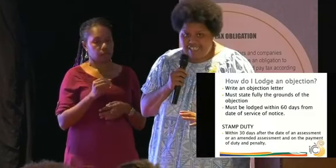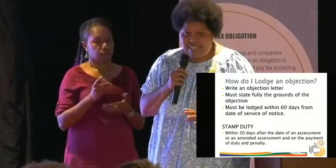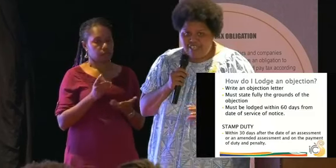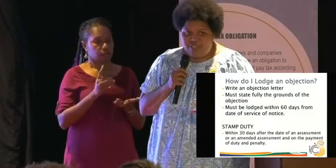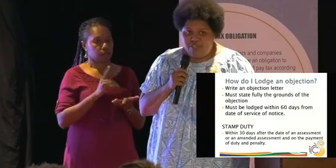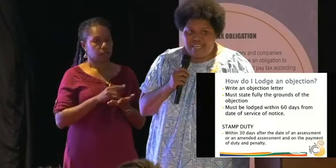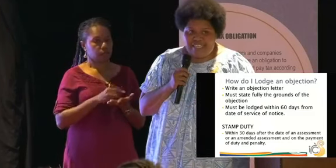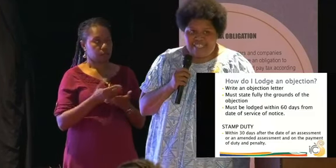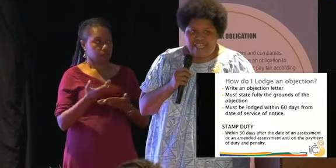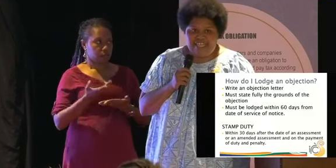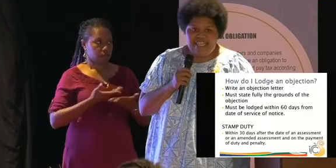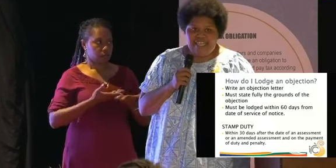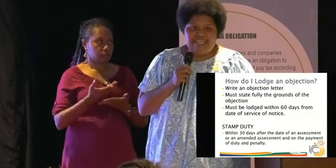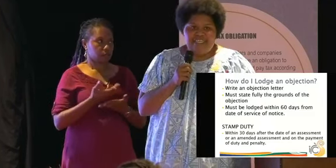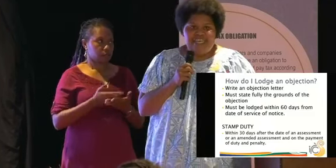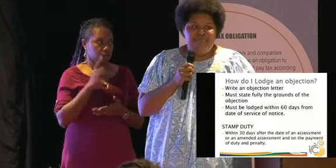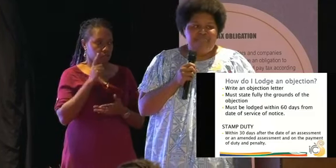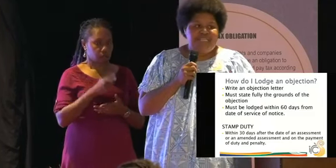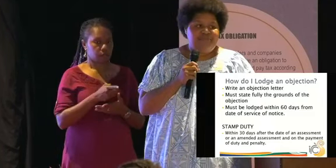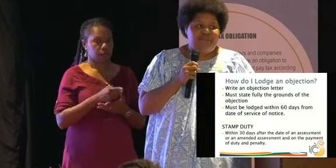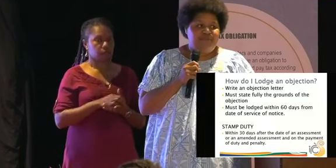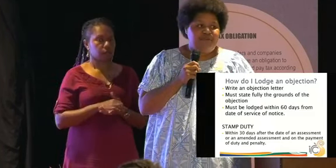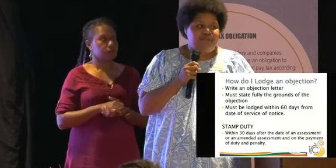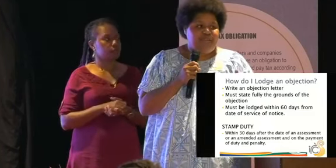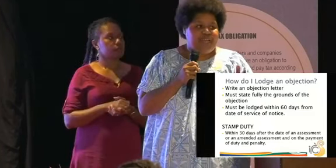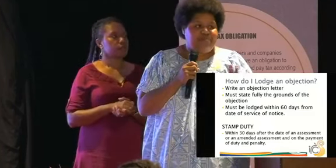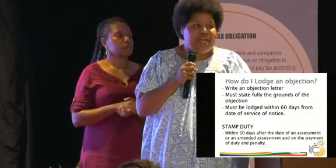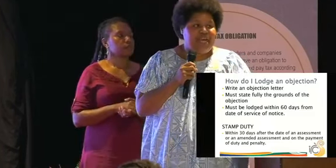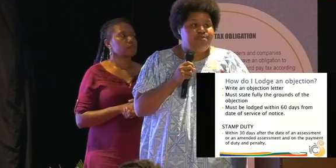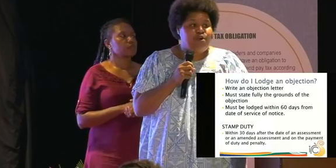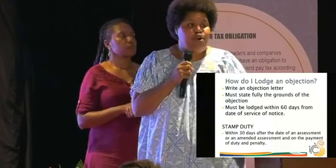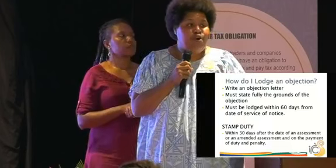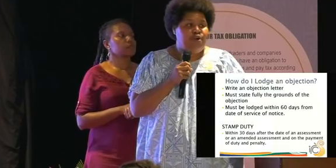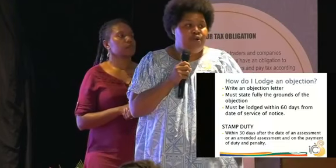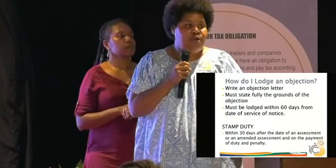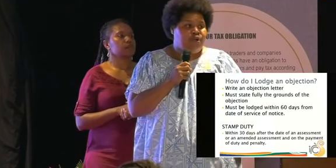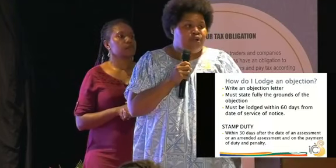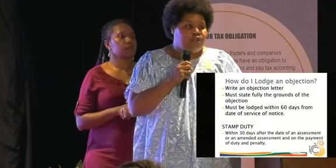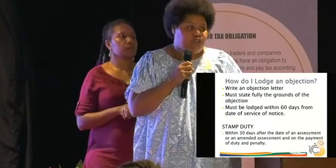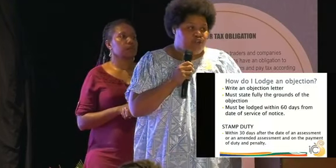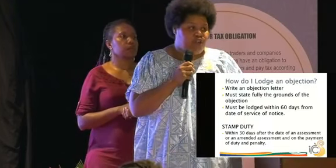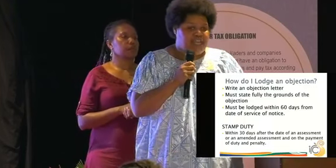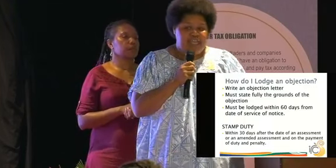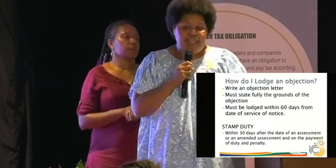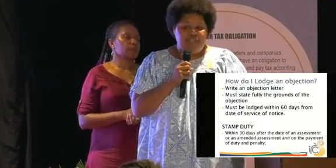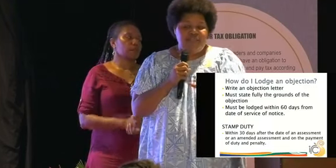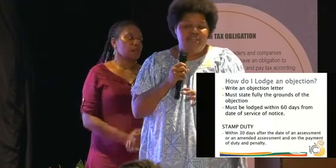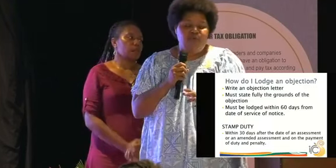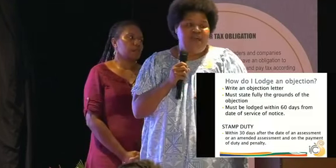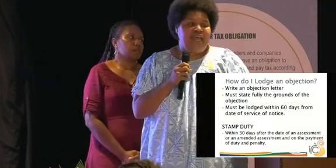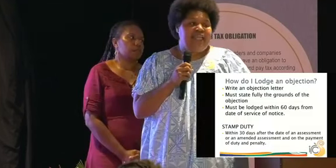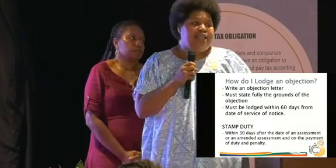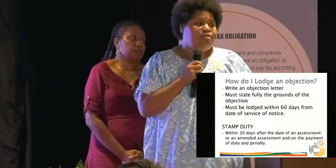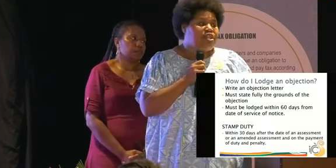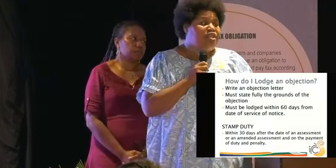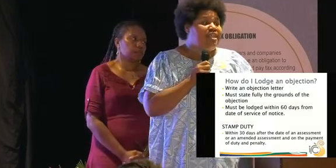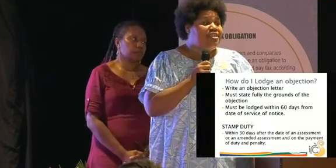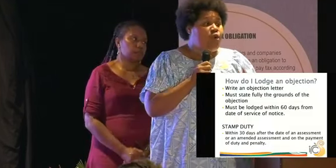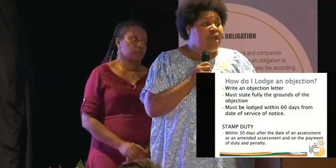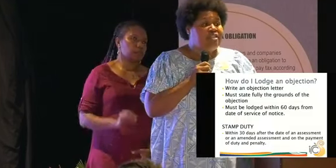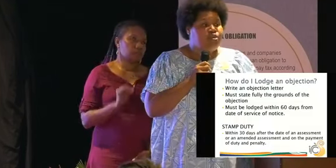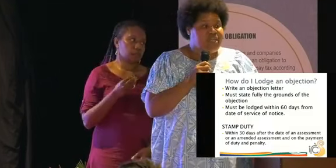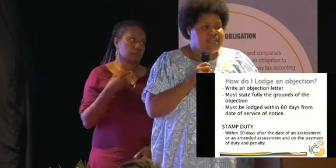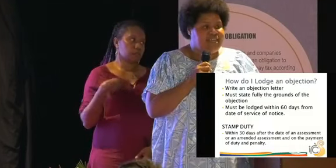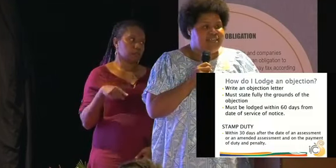30 days. So you can see that the time that is available for you becomes more shorter. The reason why the objection